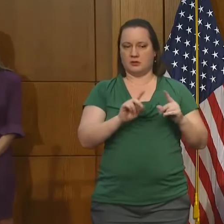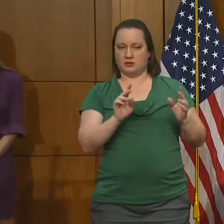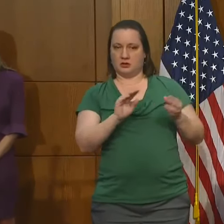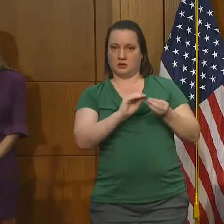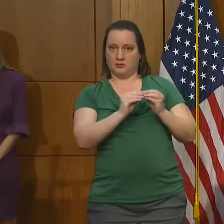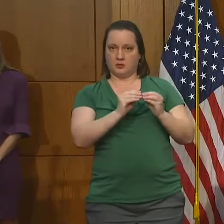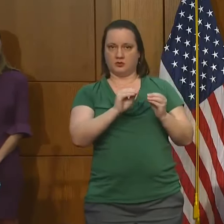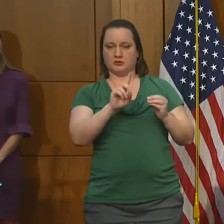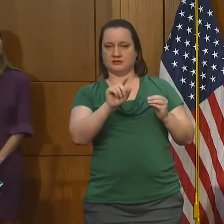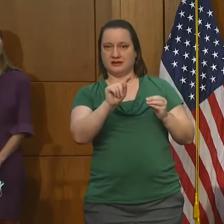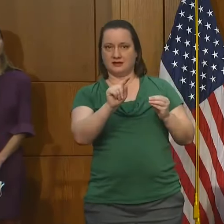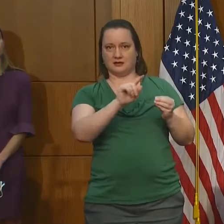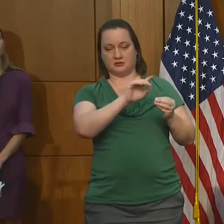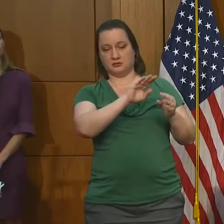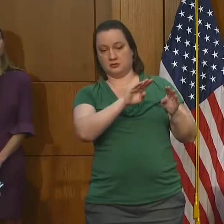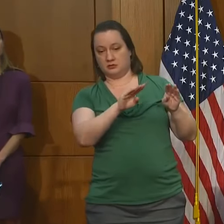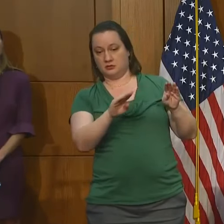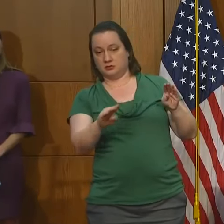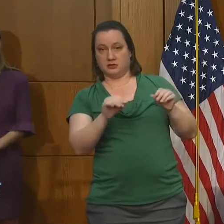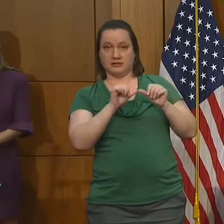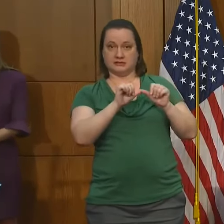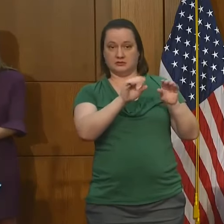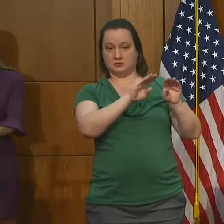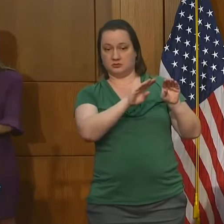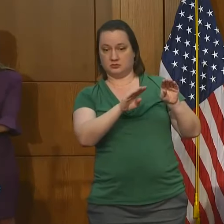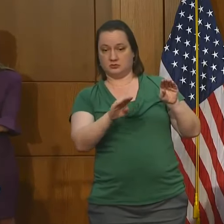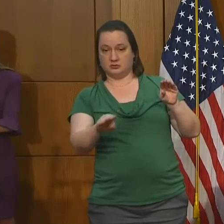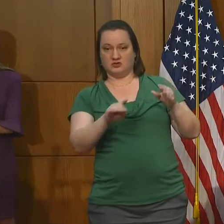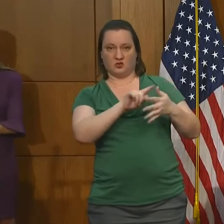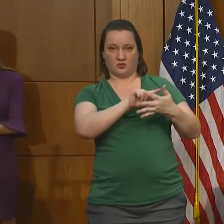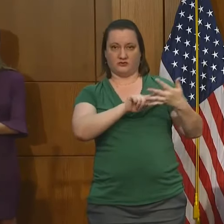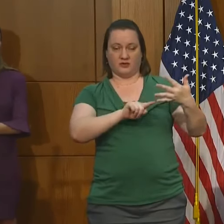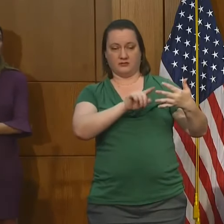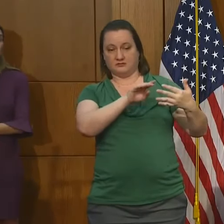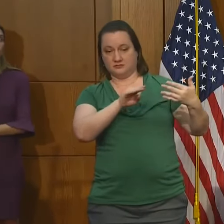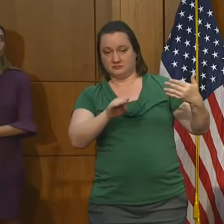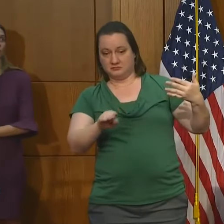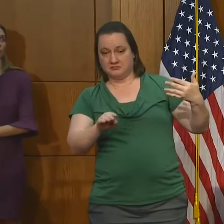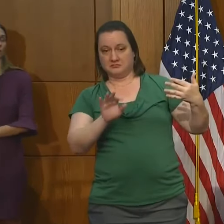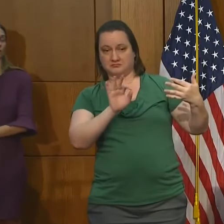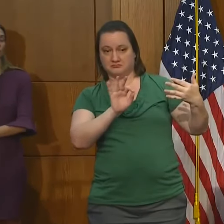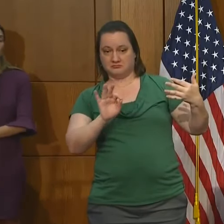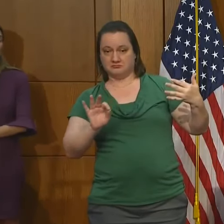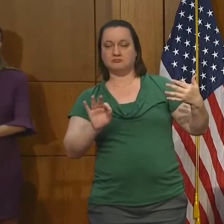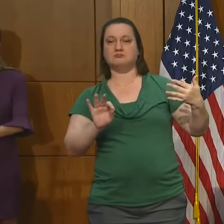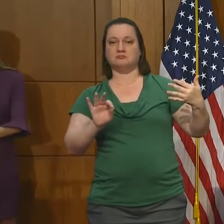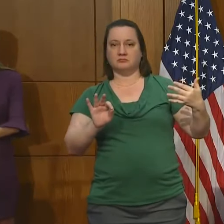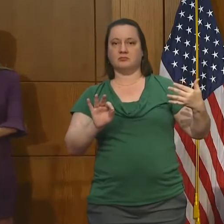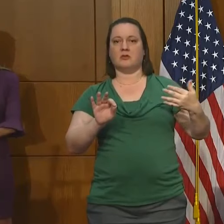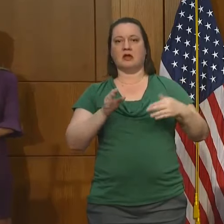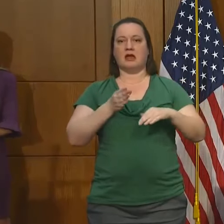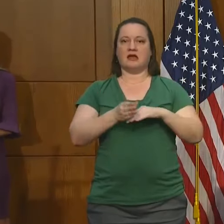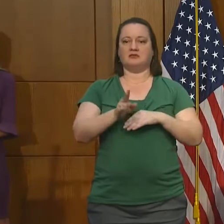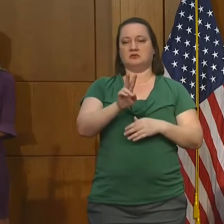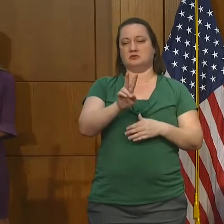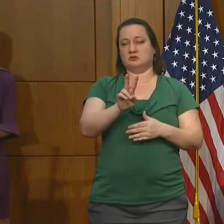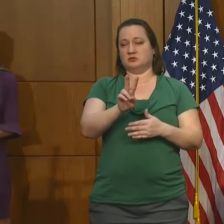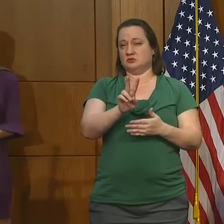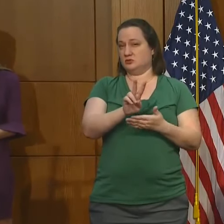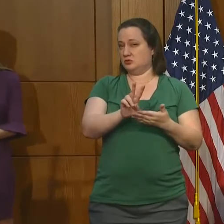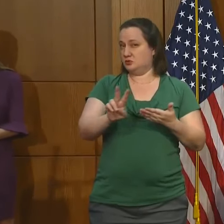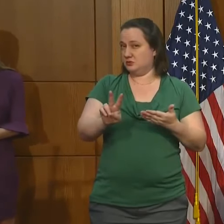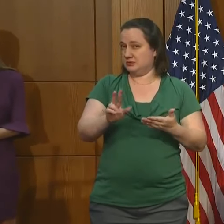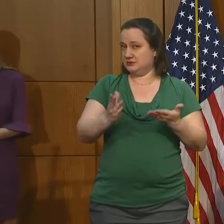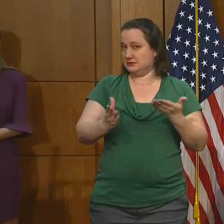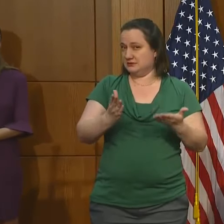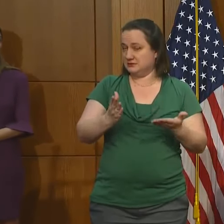these data, the numbers trend downward more in a positive direction, then hopefully after two weeks we'll be able